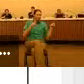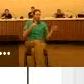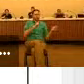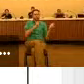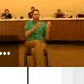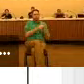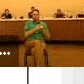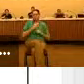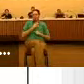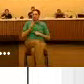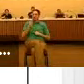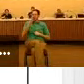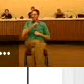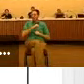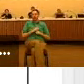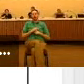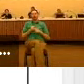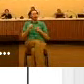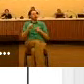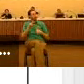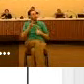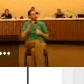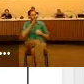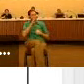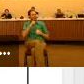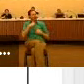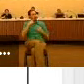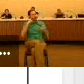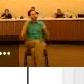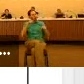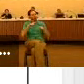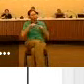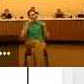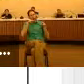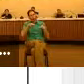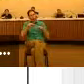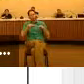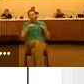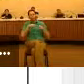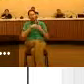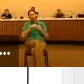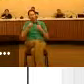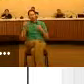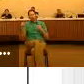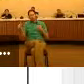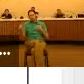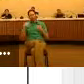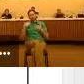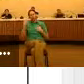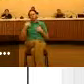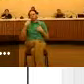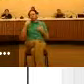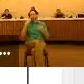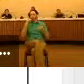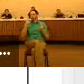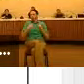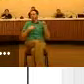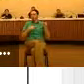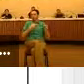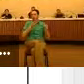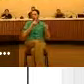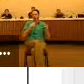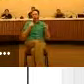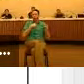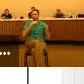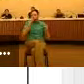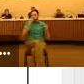Would be my guess, but So I agree. You have to look at how far somebody's walking. So that's why we changed it to Howard Acres. It was where people